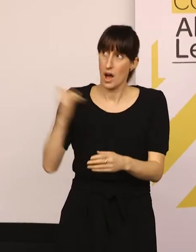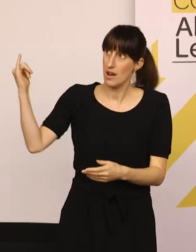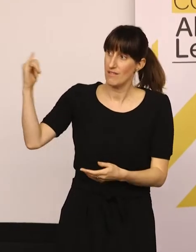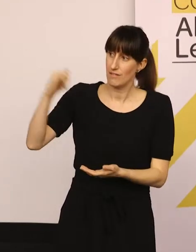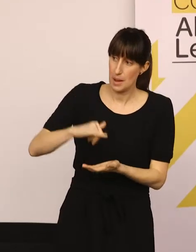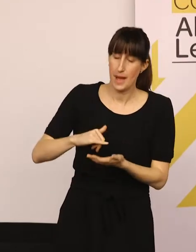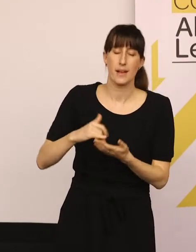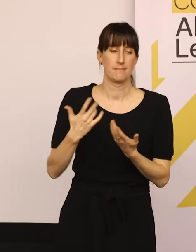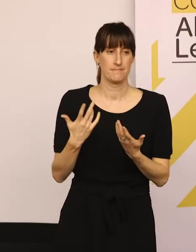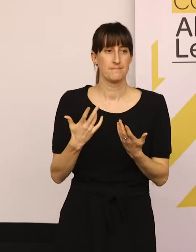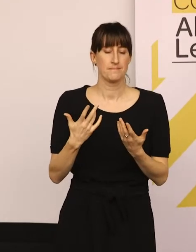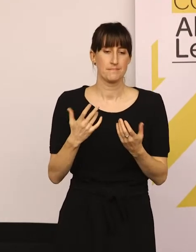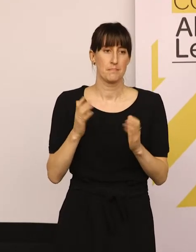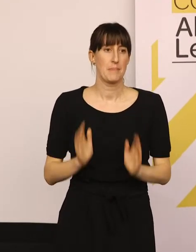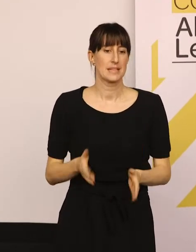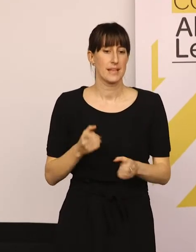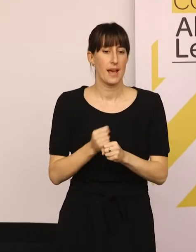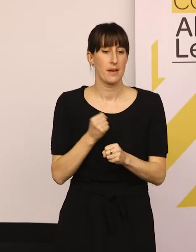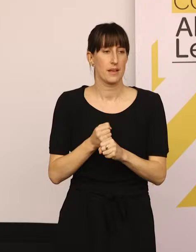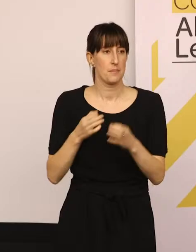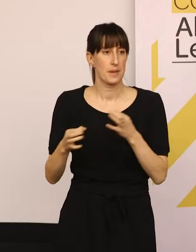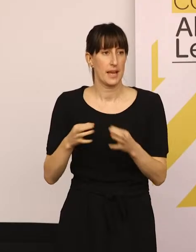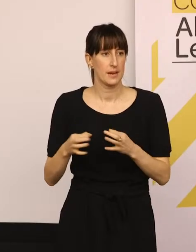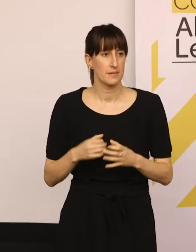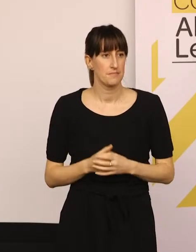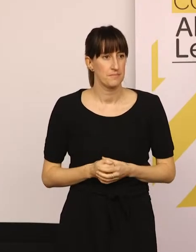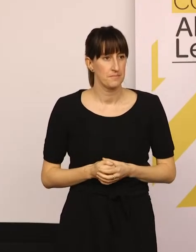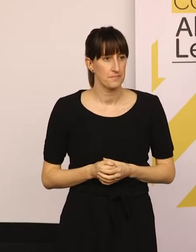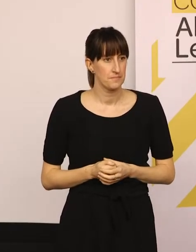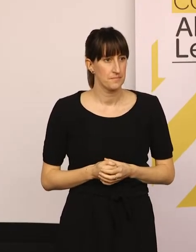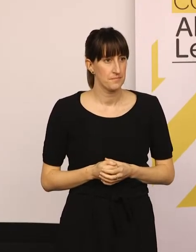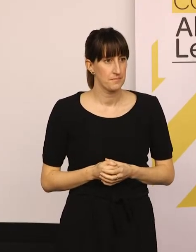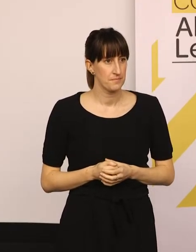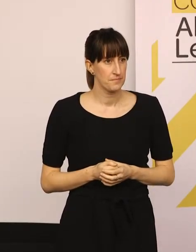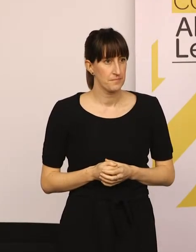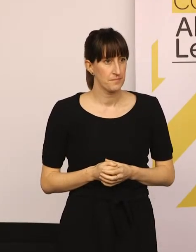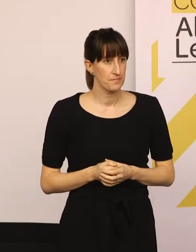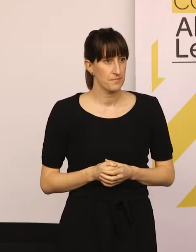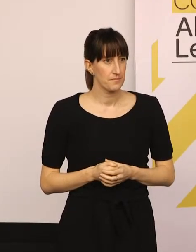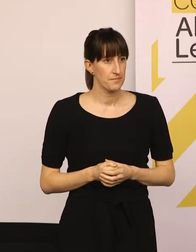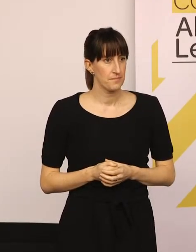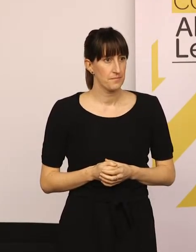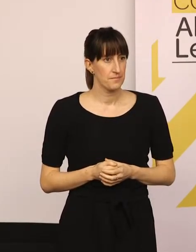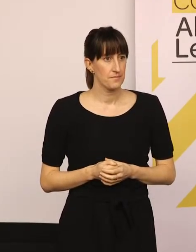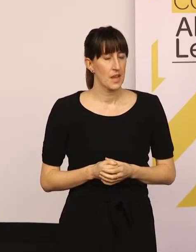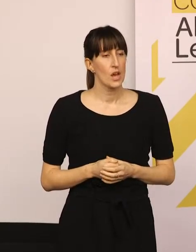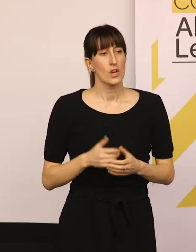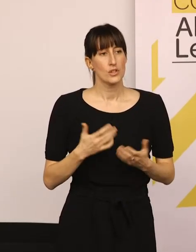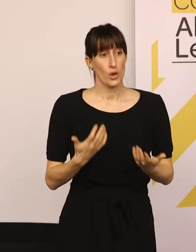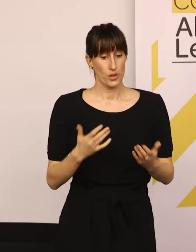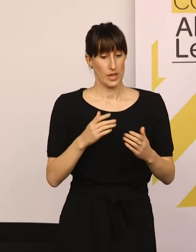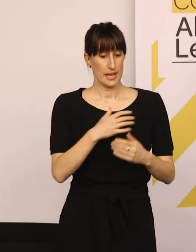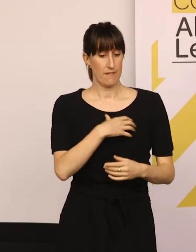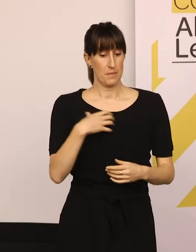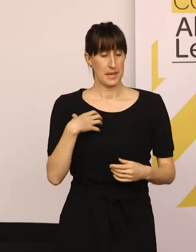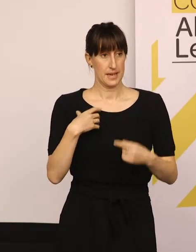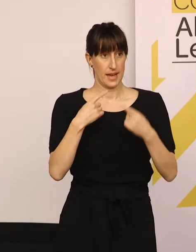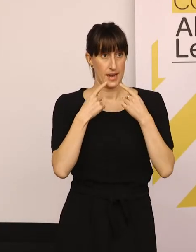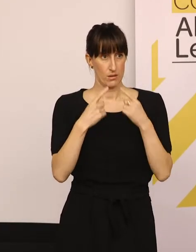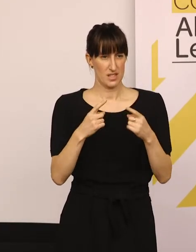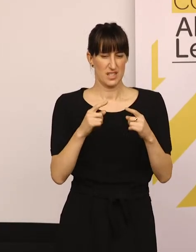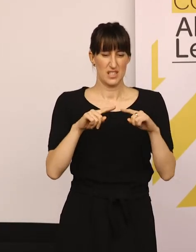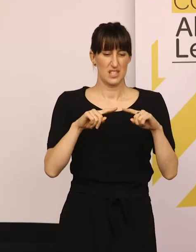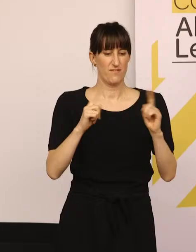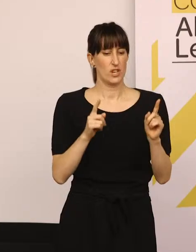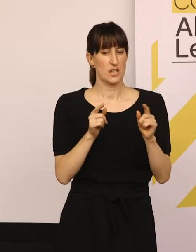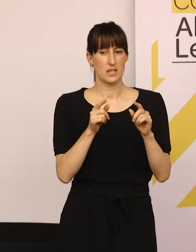Messaging about COVID today has changed from Unite Against COVID-19 to Unite for the Recovery. And I noticed the website has a big